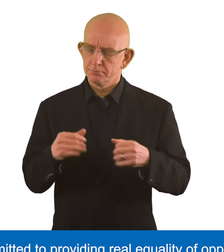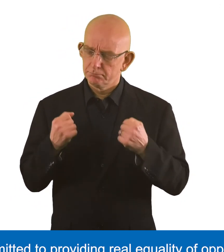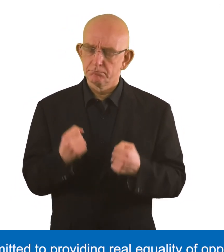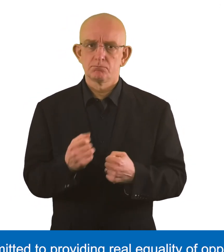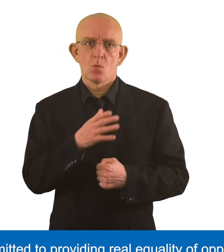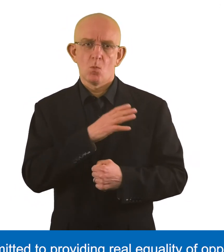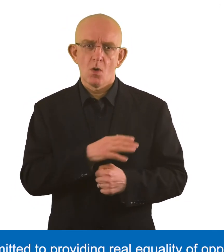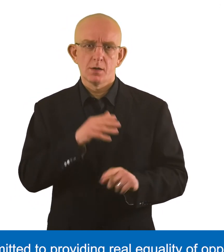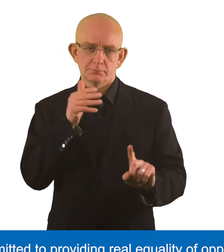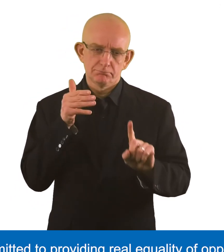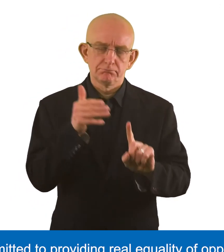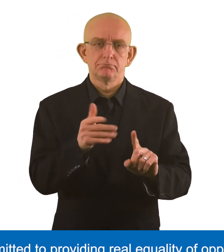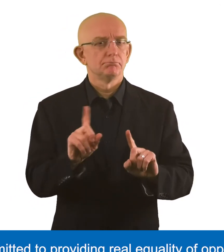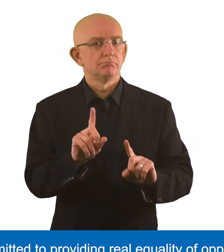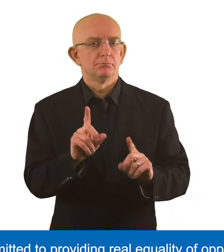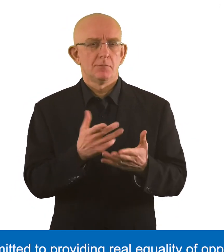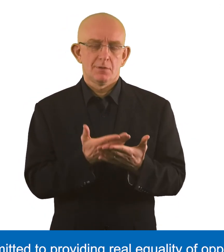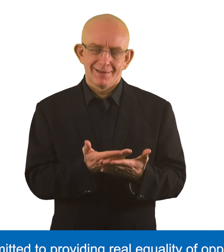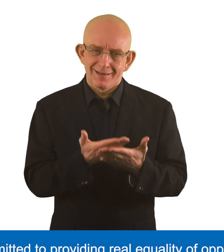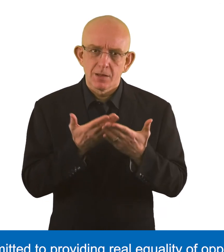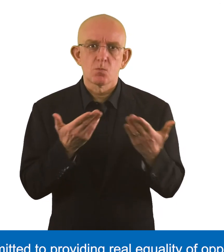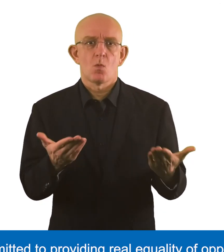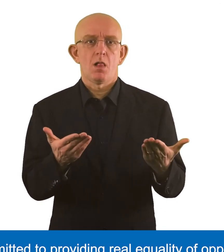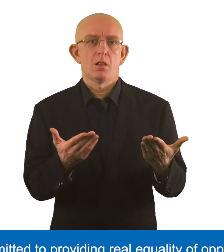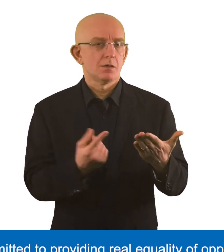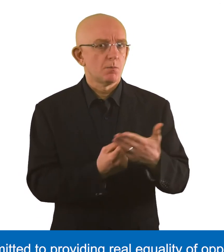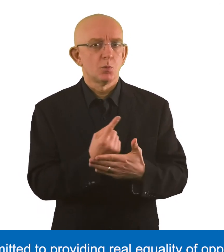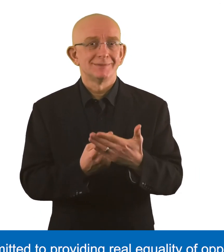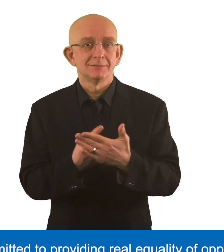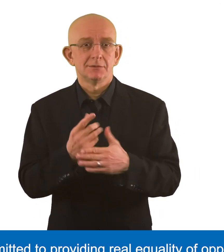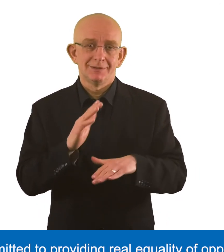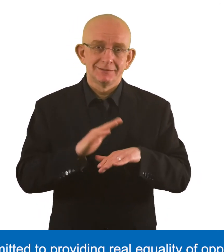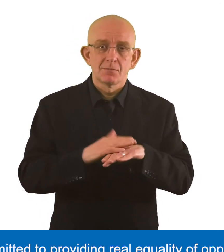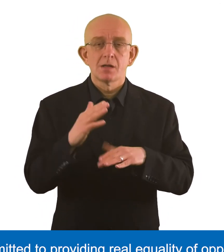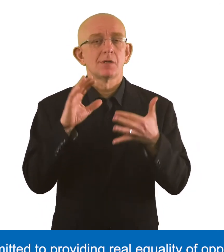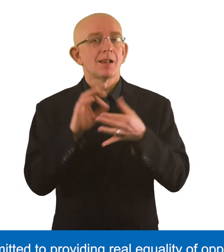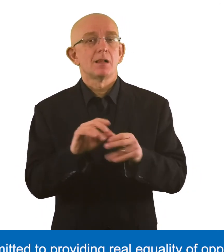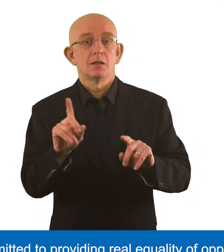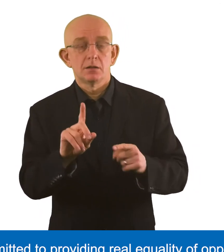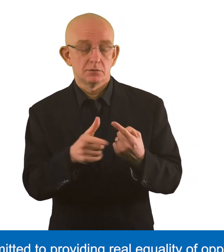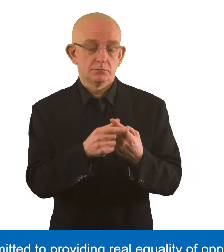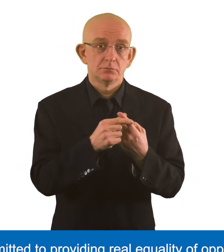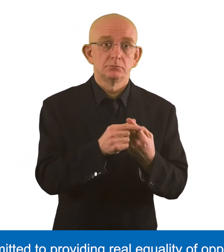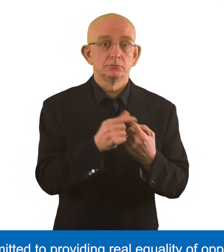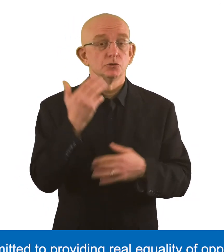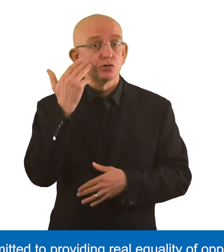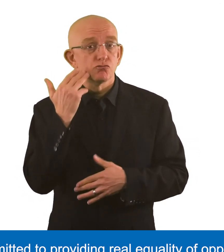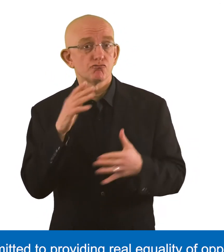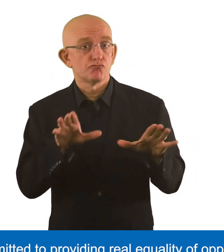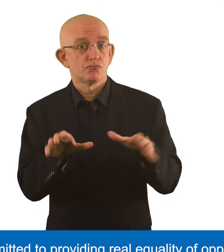The department is committed to providing real equality of opportunity, irrespective of race, nationality, colour, ethnic